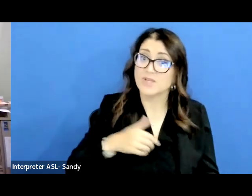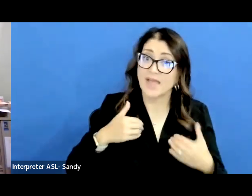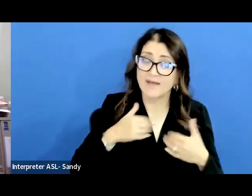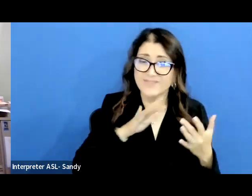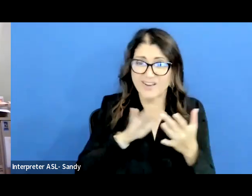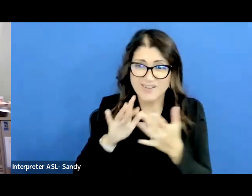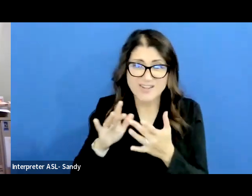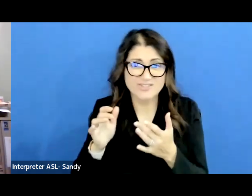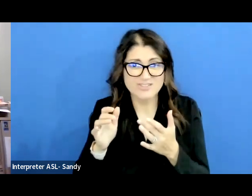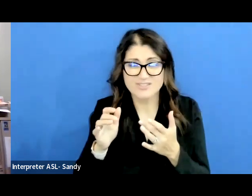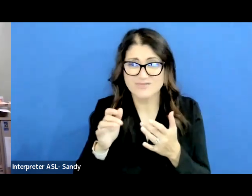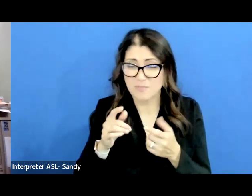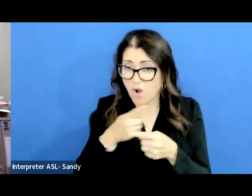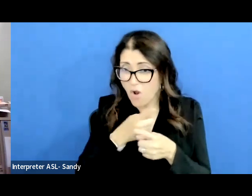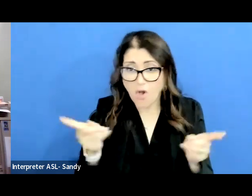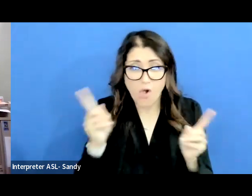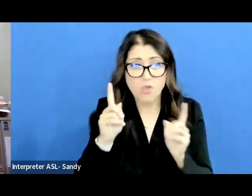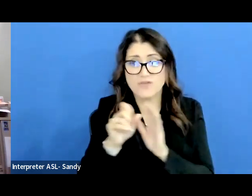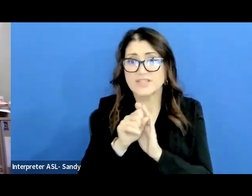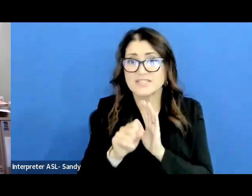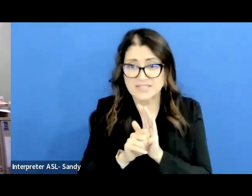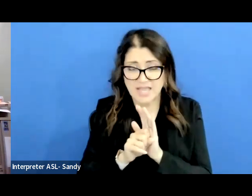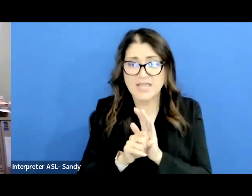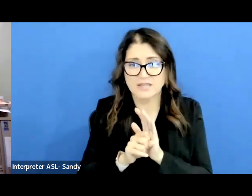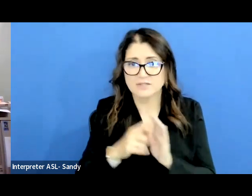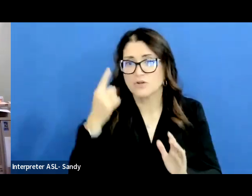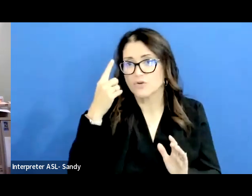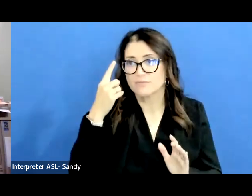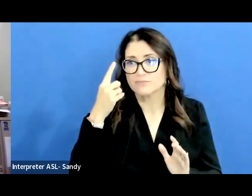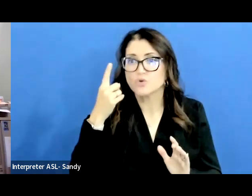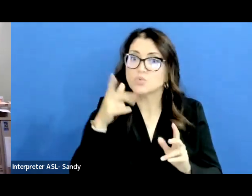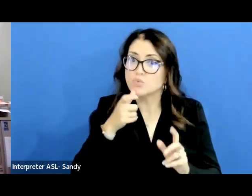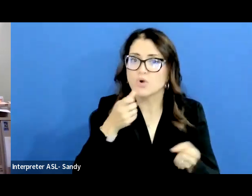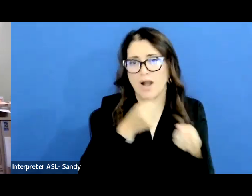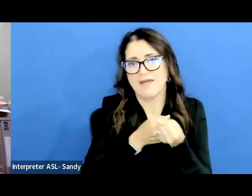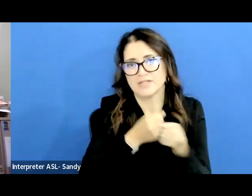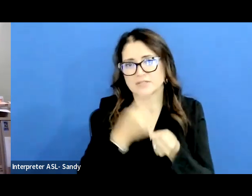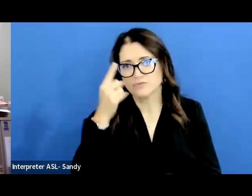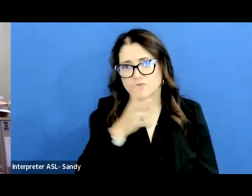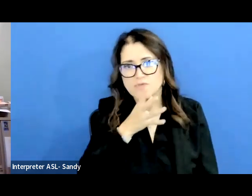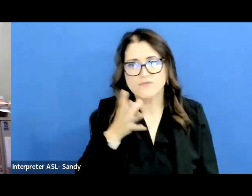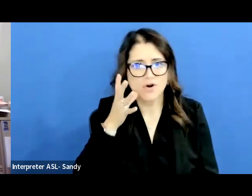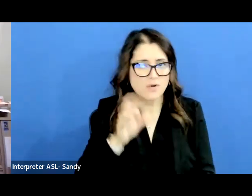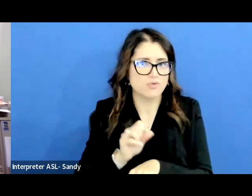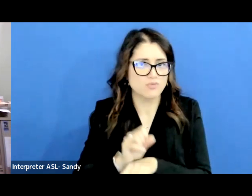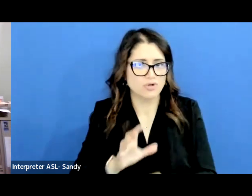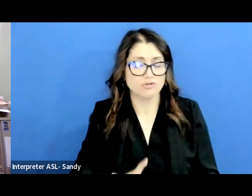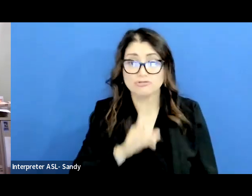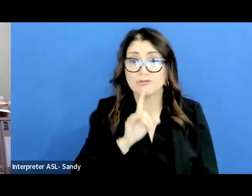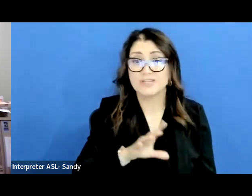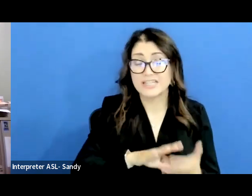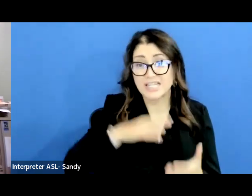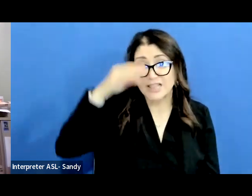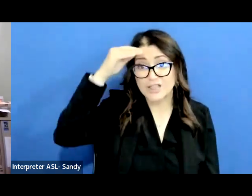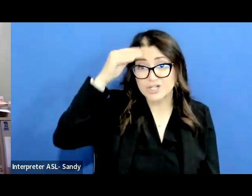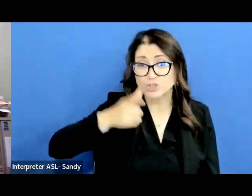different organizations that are advocates for farm workers. So, you know, really learning who